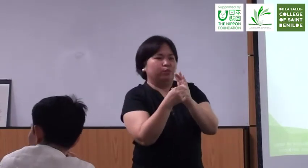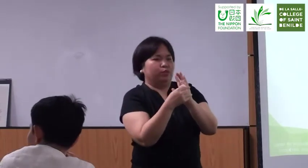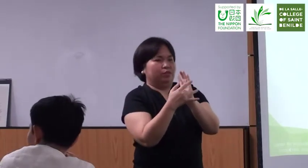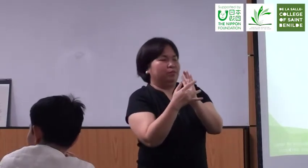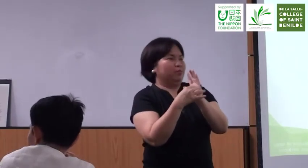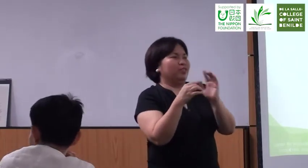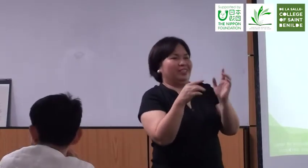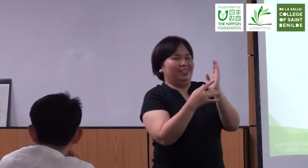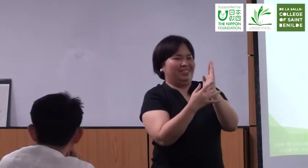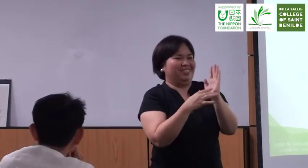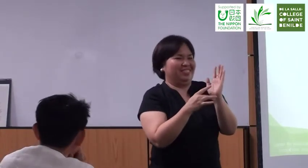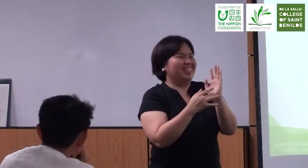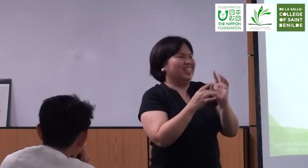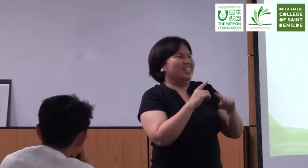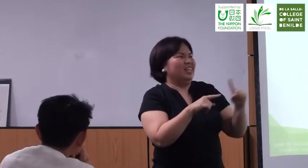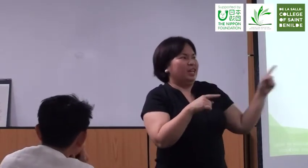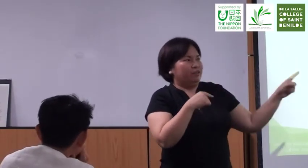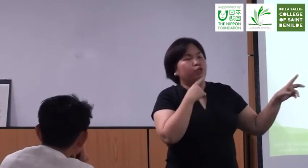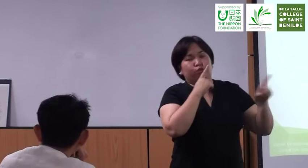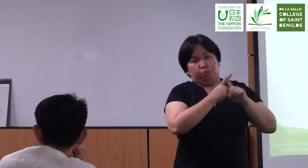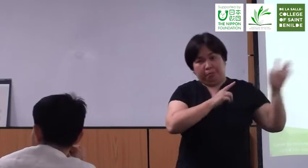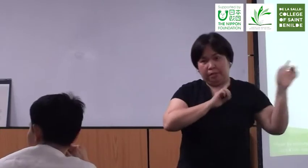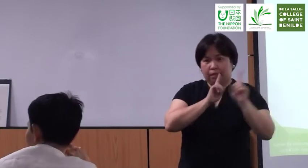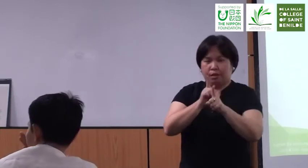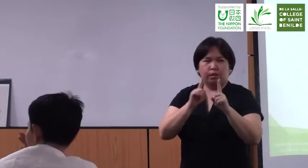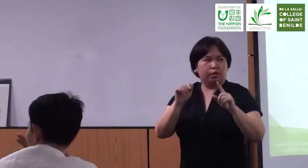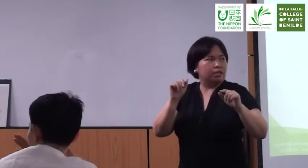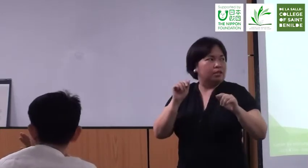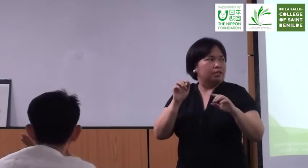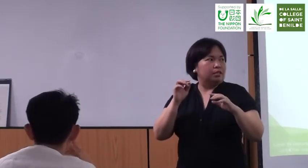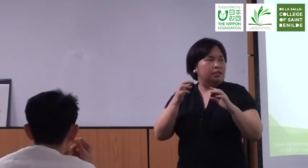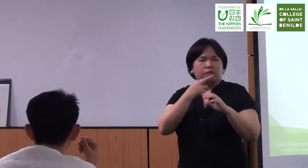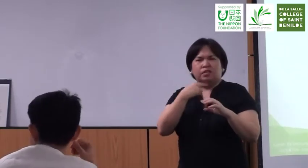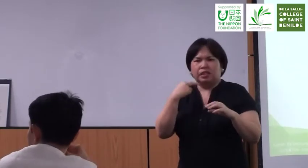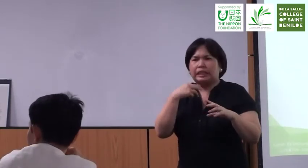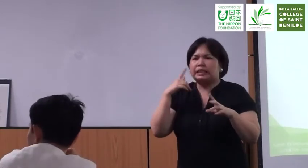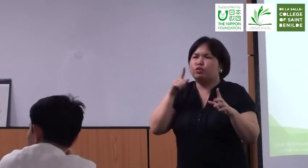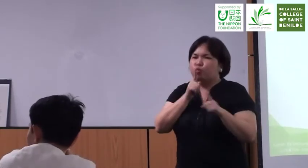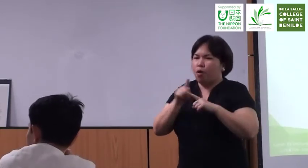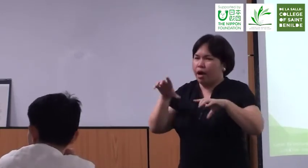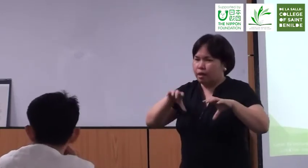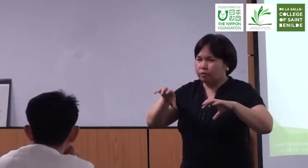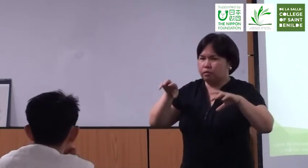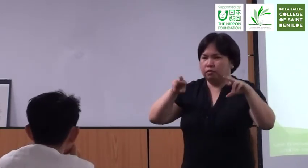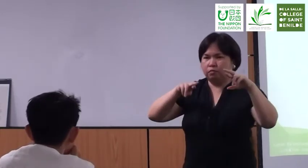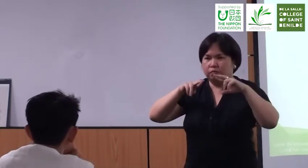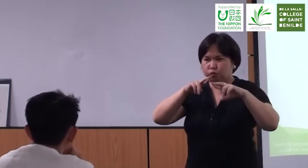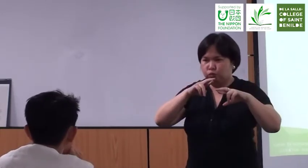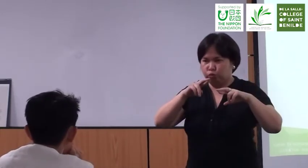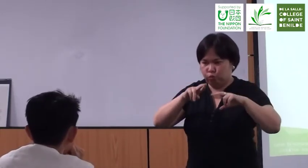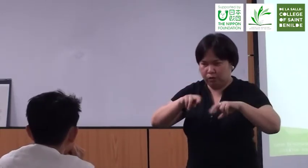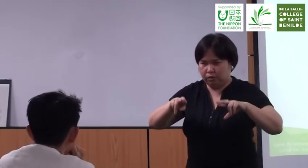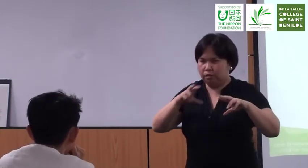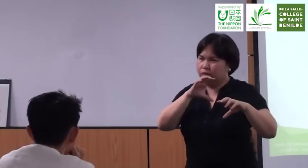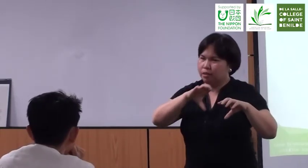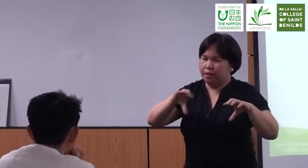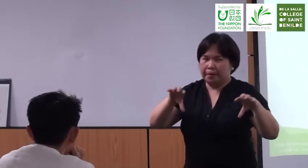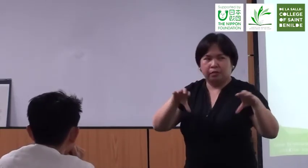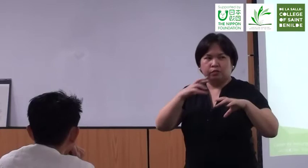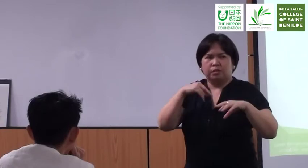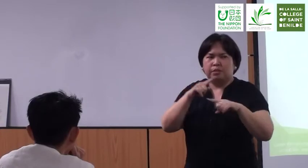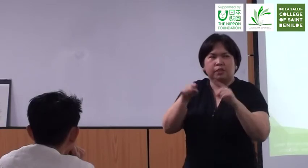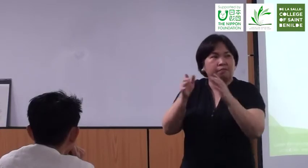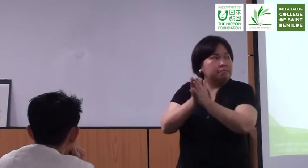literature and my biases actually. This is more for my implementation inside the classroom. But if it's a